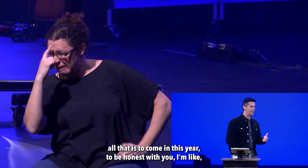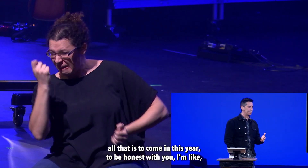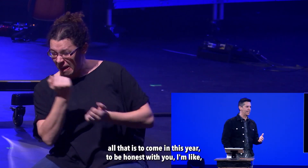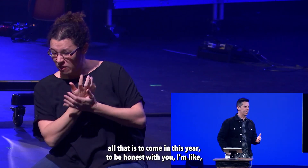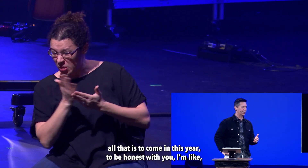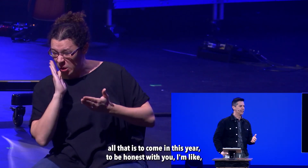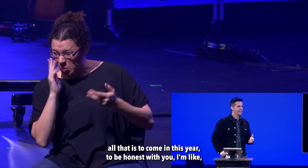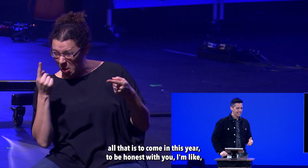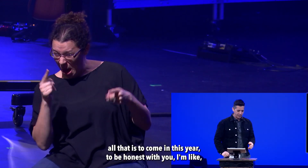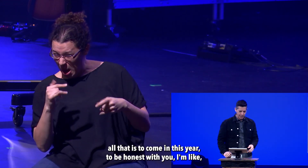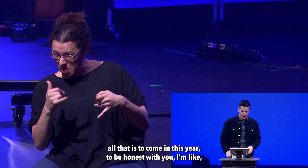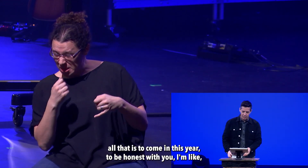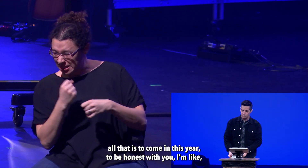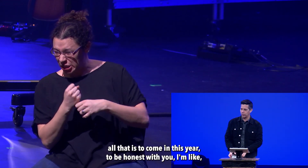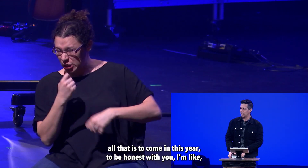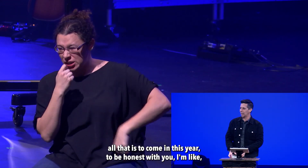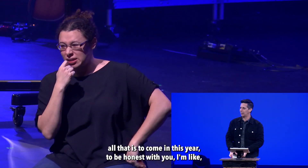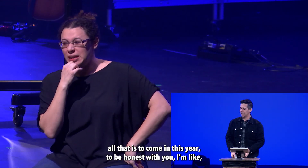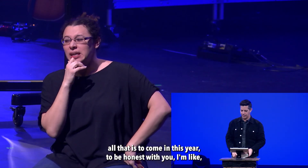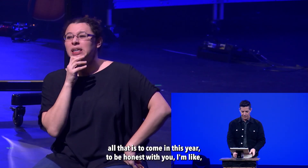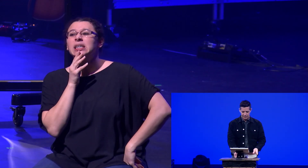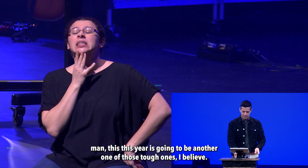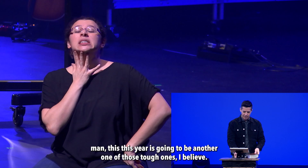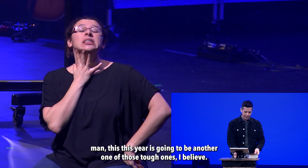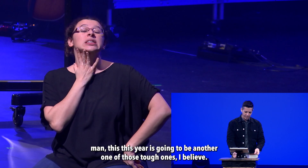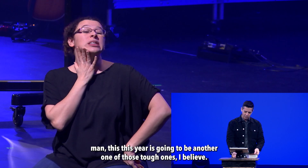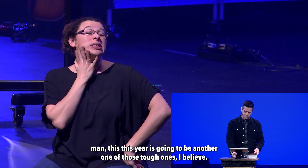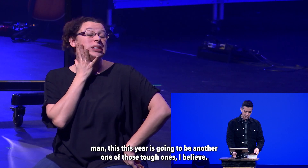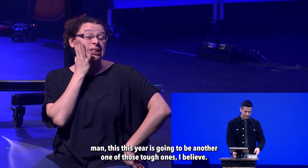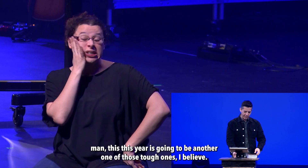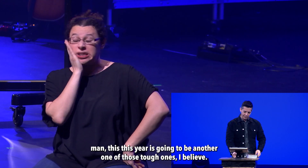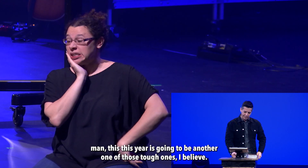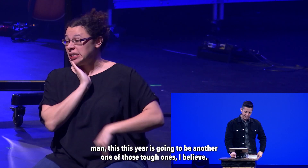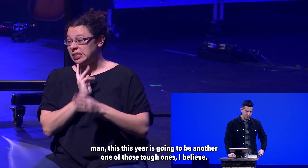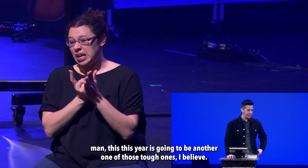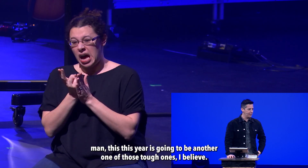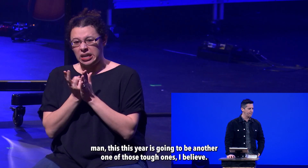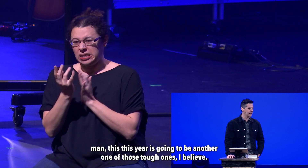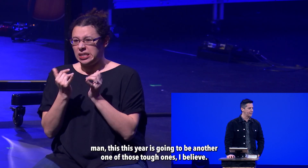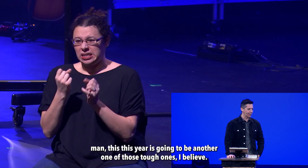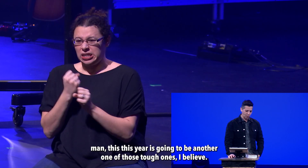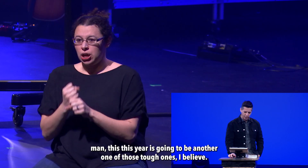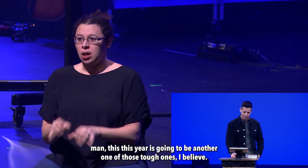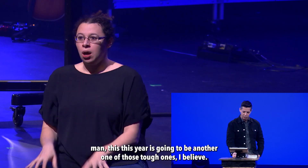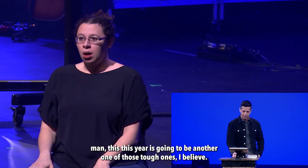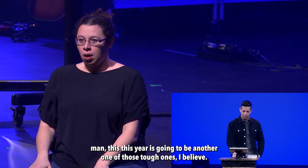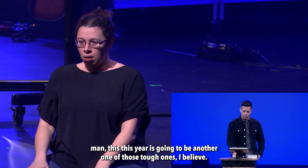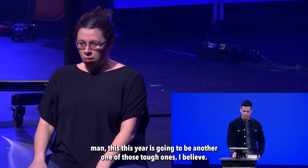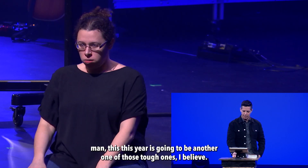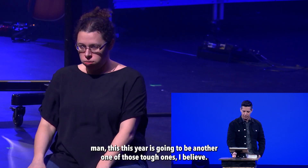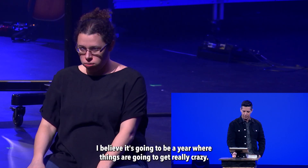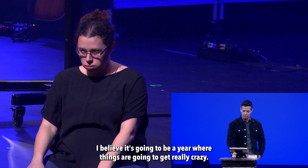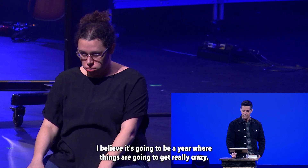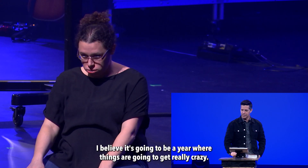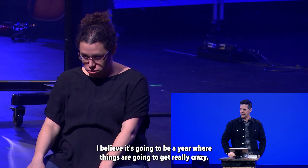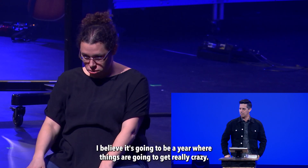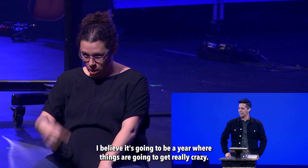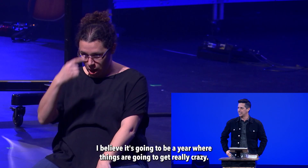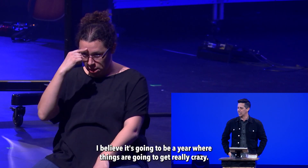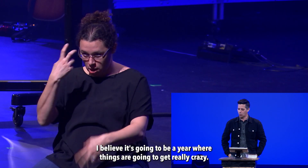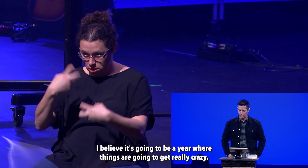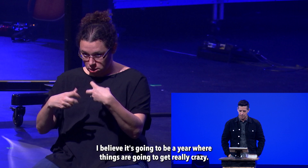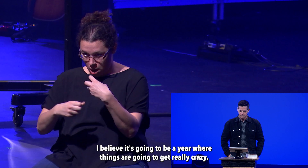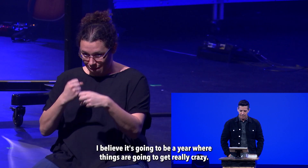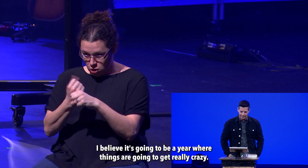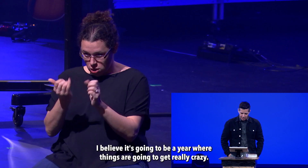come in this year, to be honest with you, I'm like, man, this year is going to be another one of those tough ones, I believe. I believe it's going to be